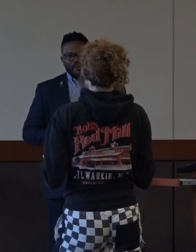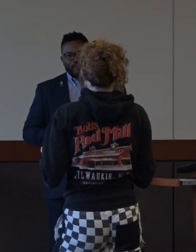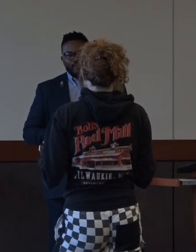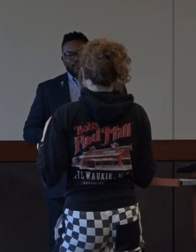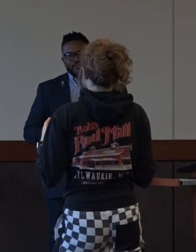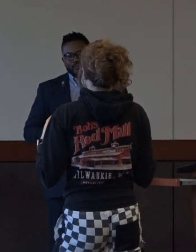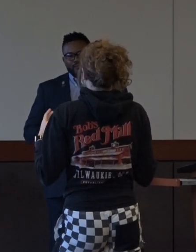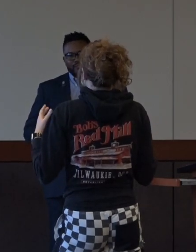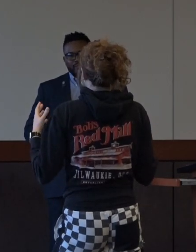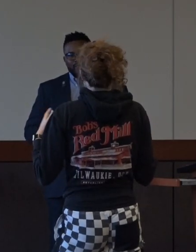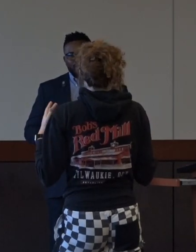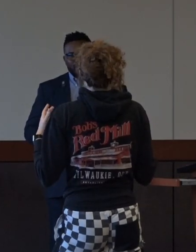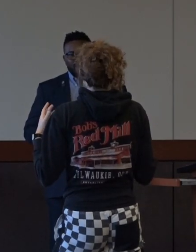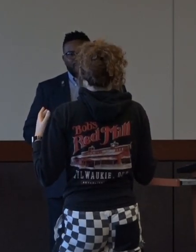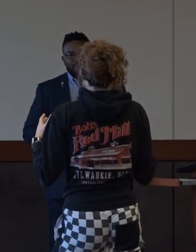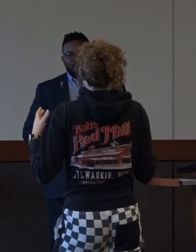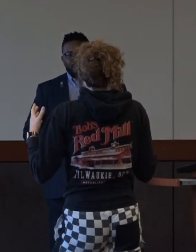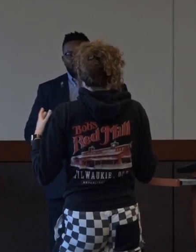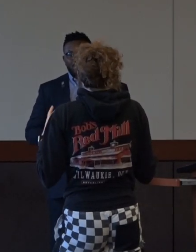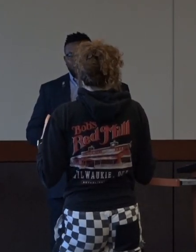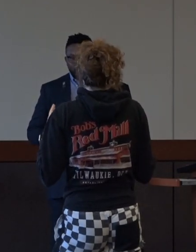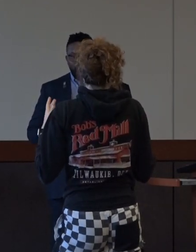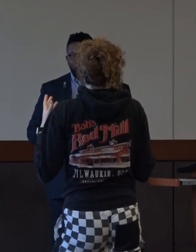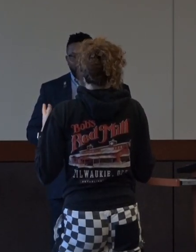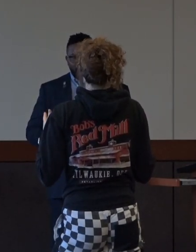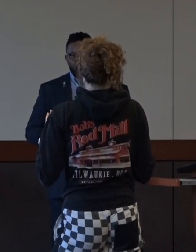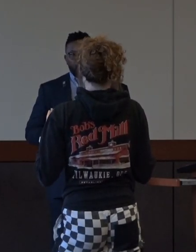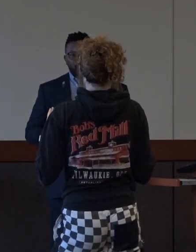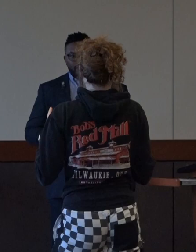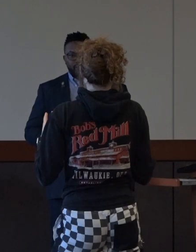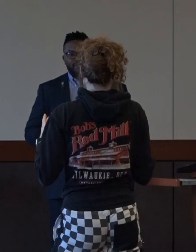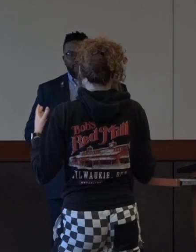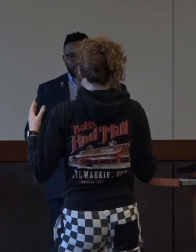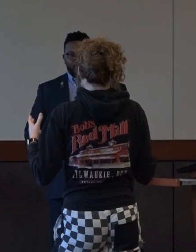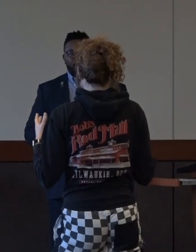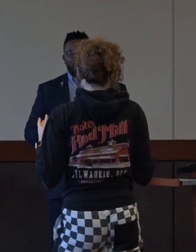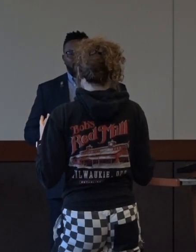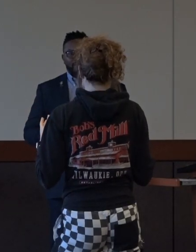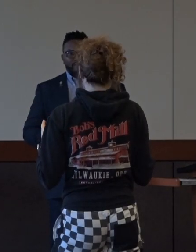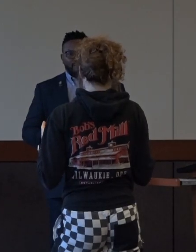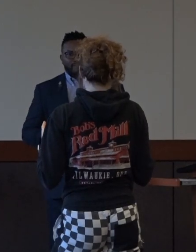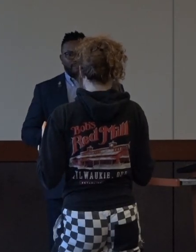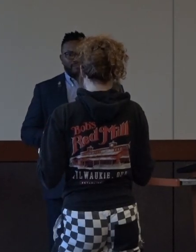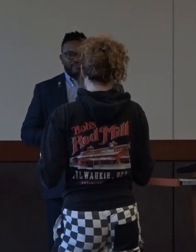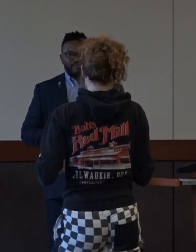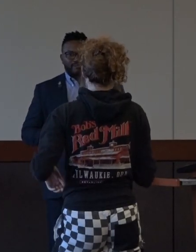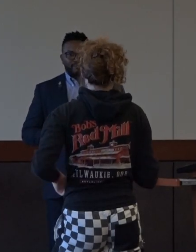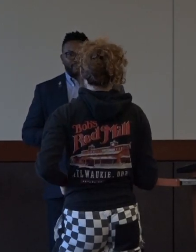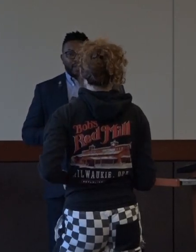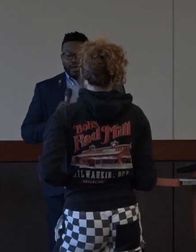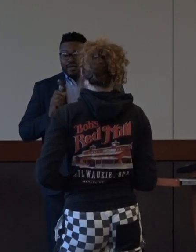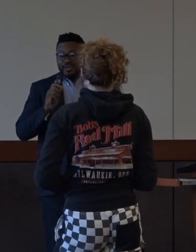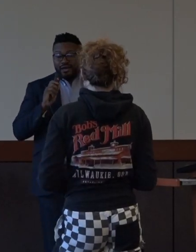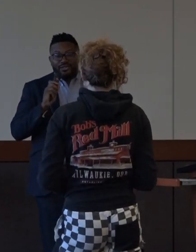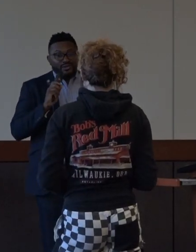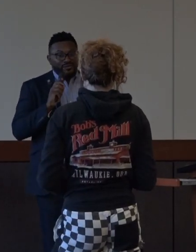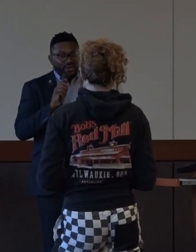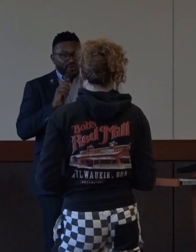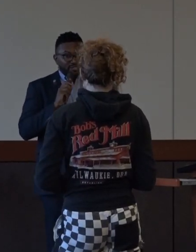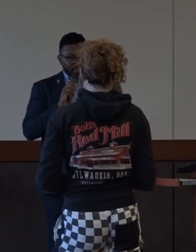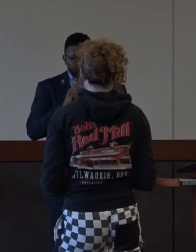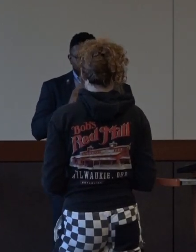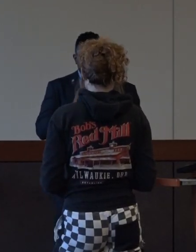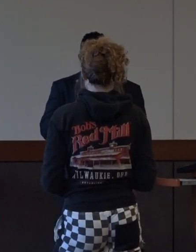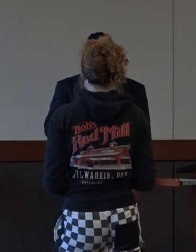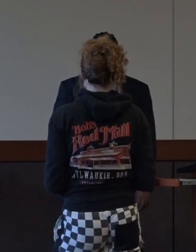work on, and how do you, like, what do you want to do in the time that you still have ahead of yourself? Yeah, thank